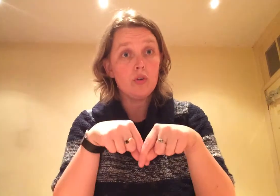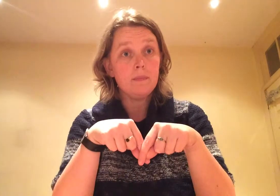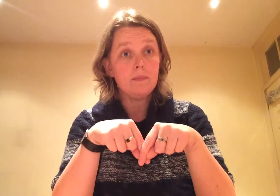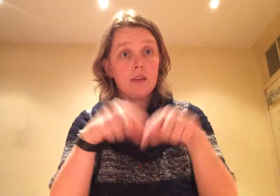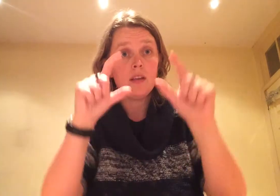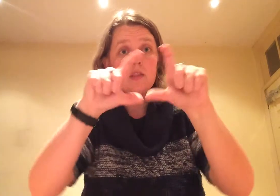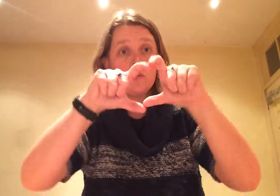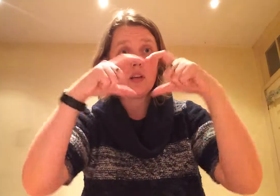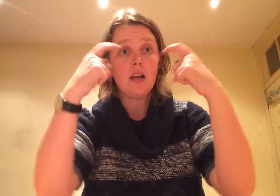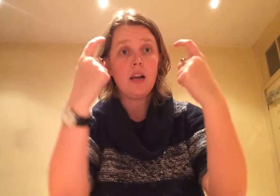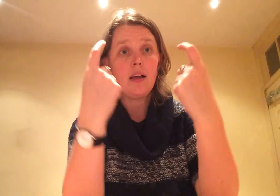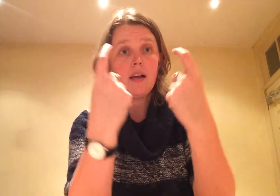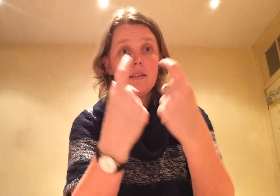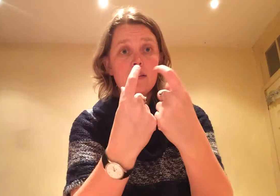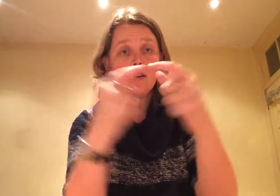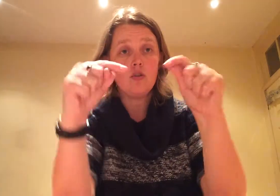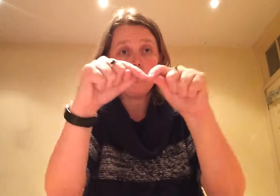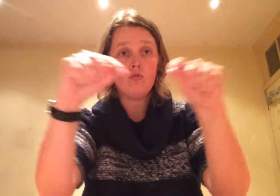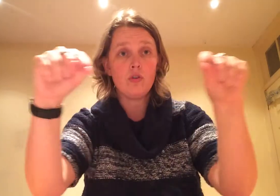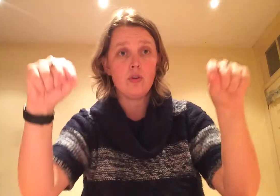Room, so we go class, room,